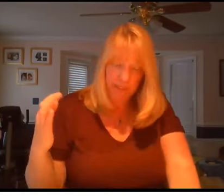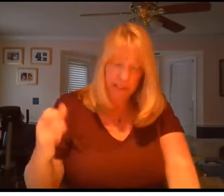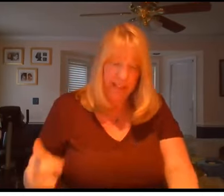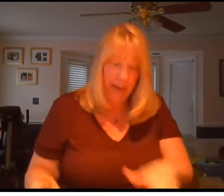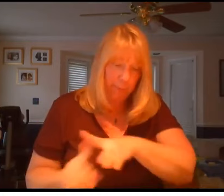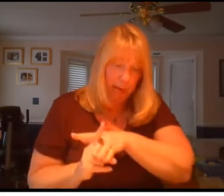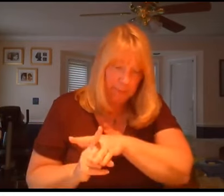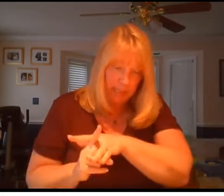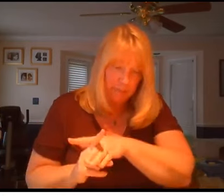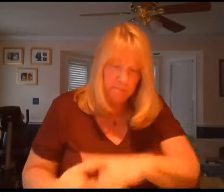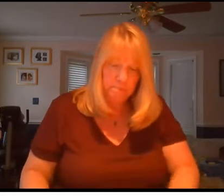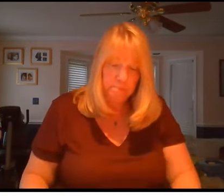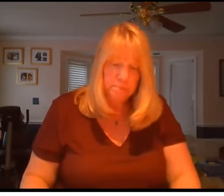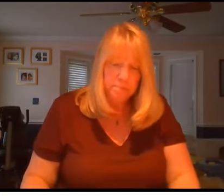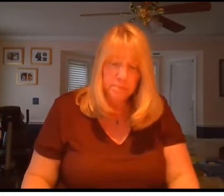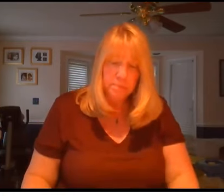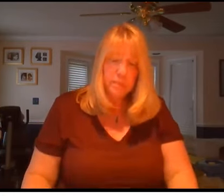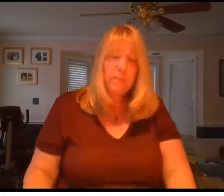So there's SEE1 and then something else.